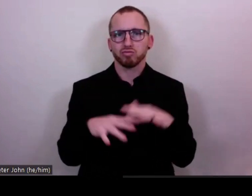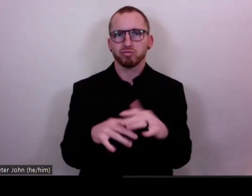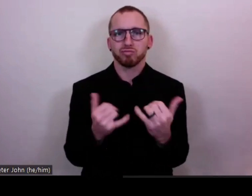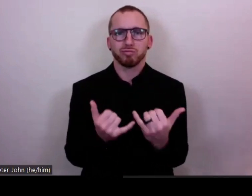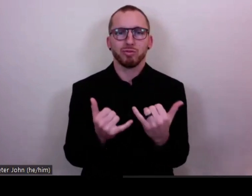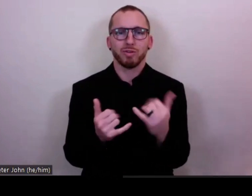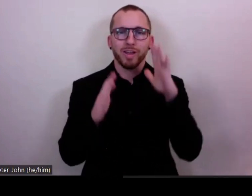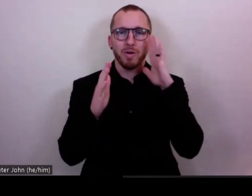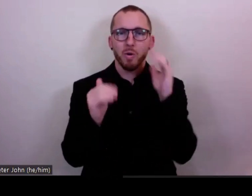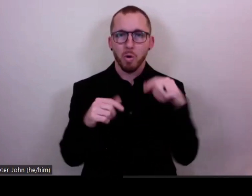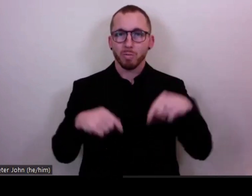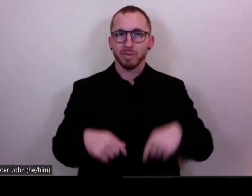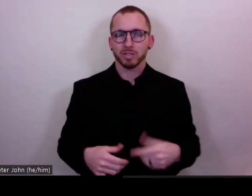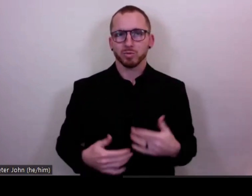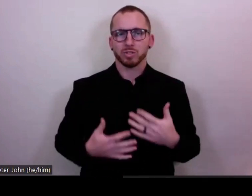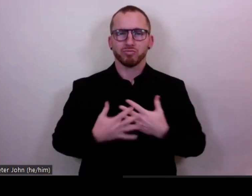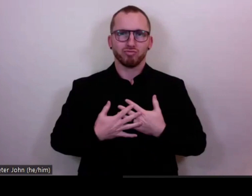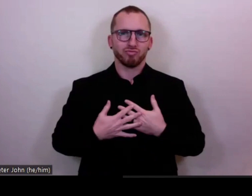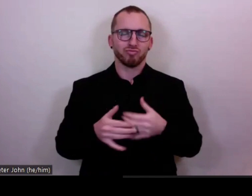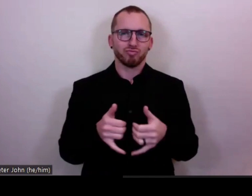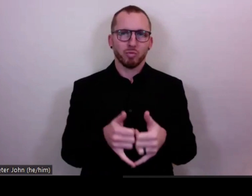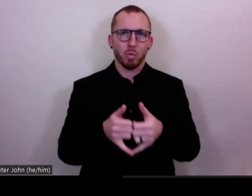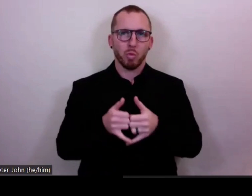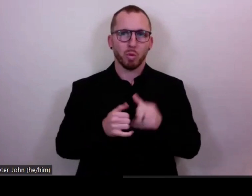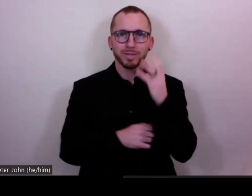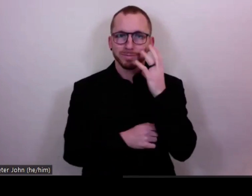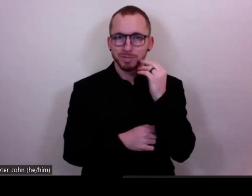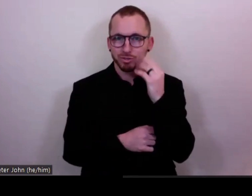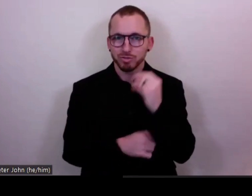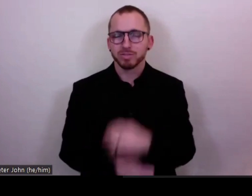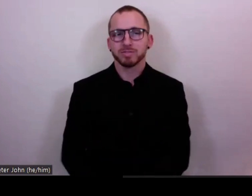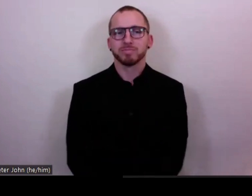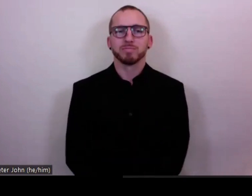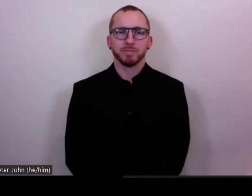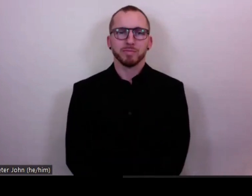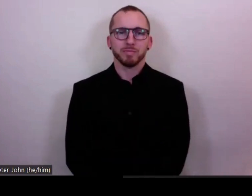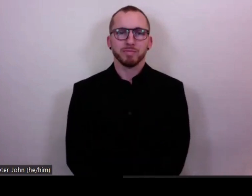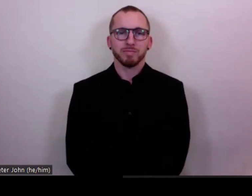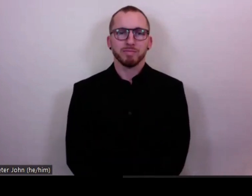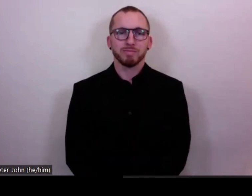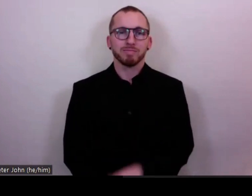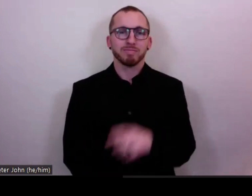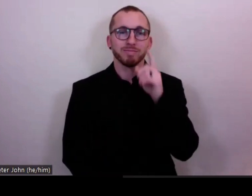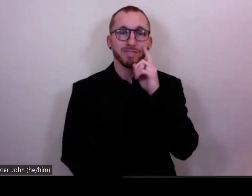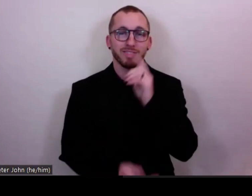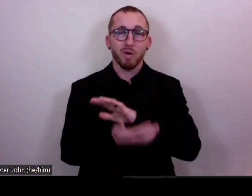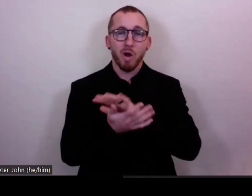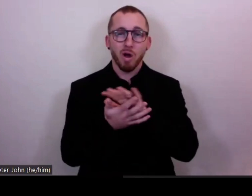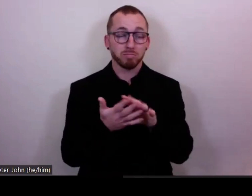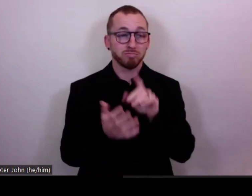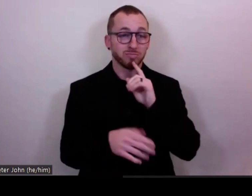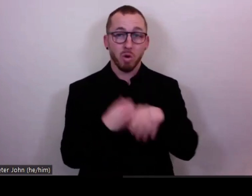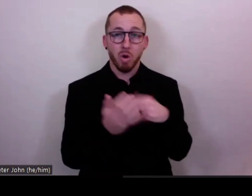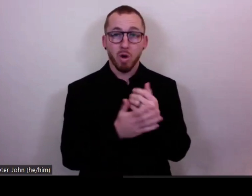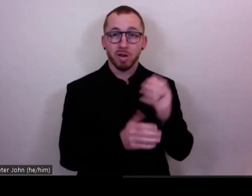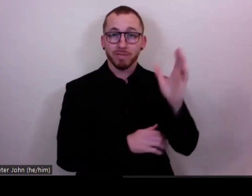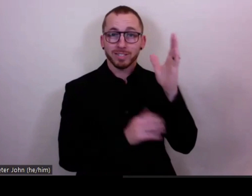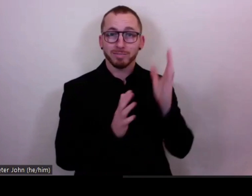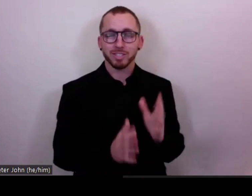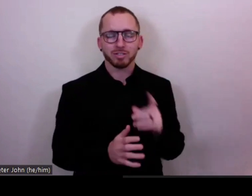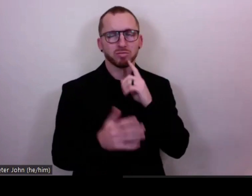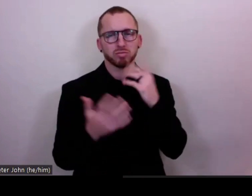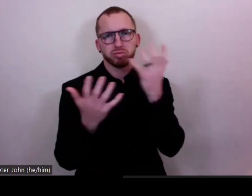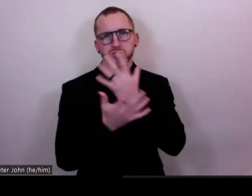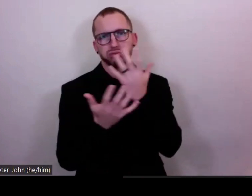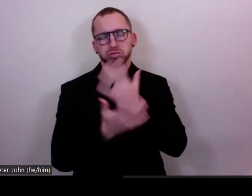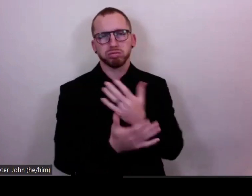was a rewarding experience. I think it was. I think all of our speakers did an outstanding job, and we're just so grateful for you